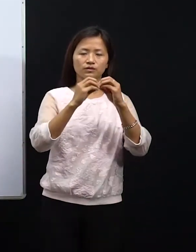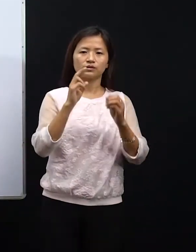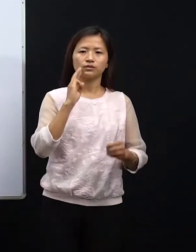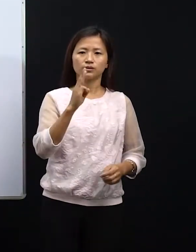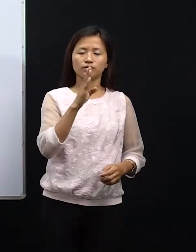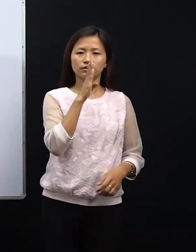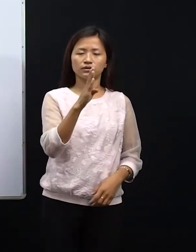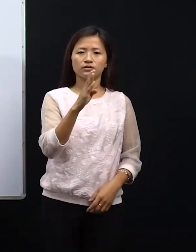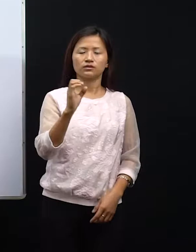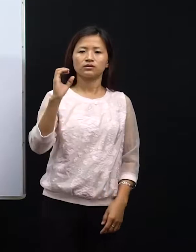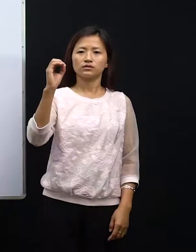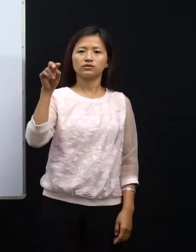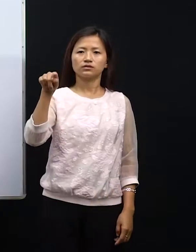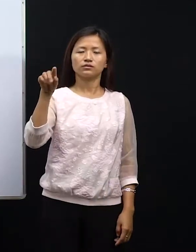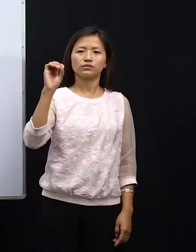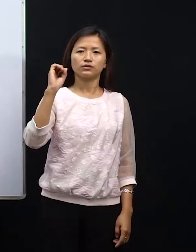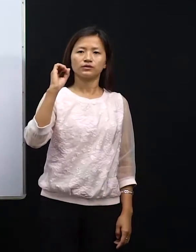be 0.5.